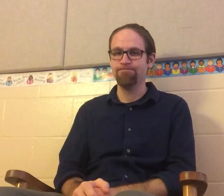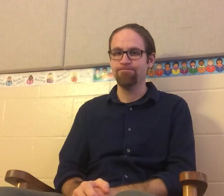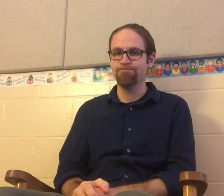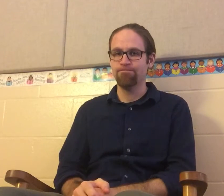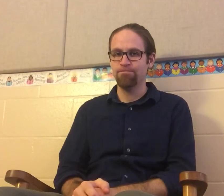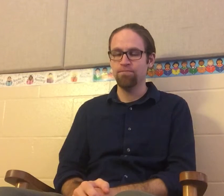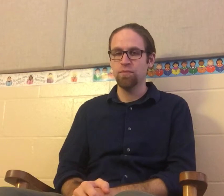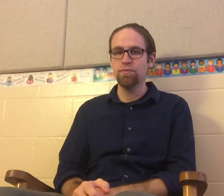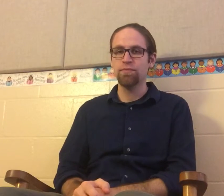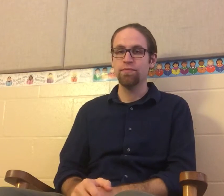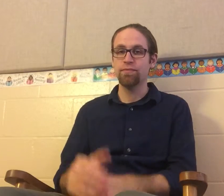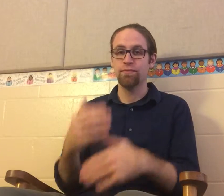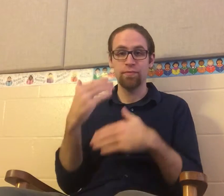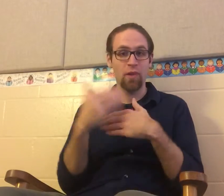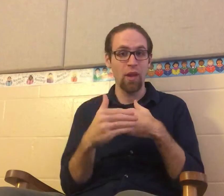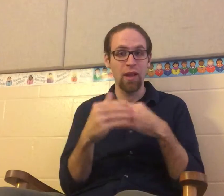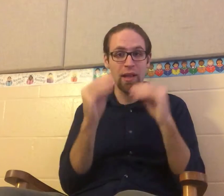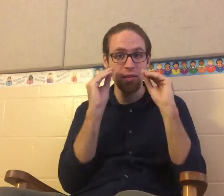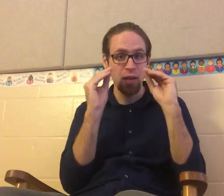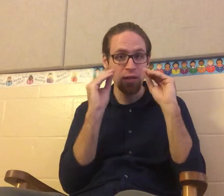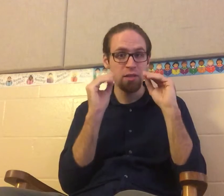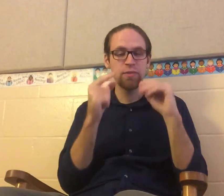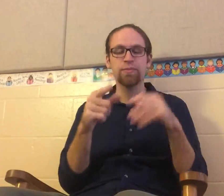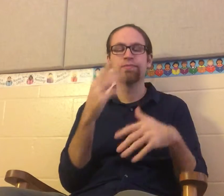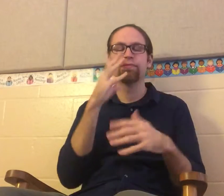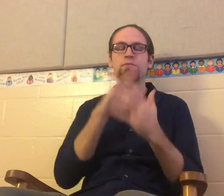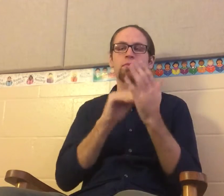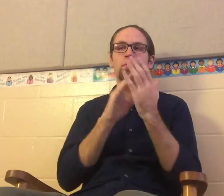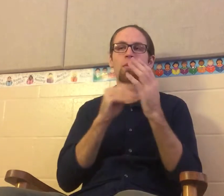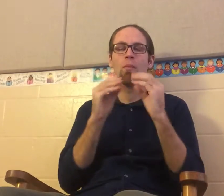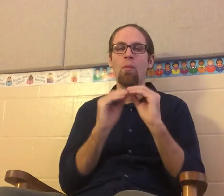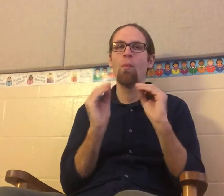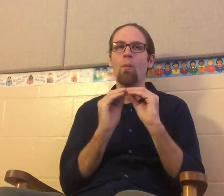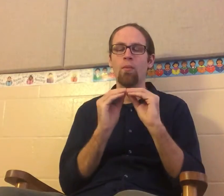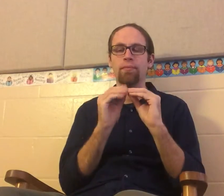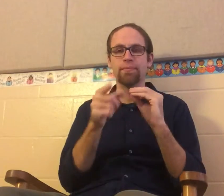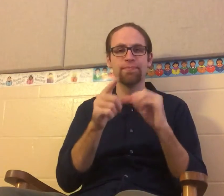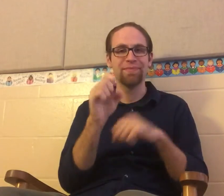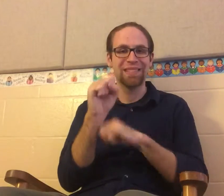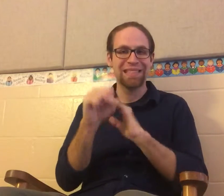The next lesson, you will learn more about the cycle involving the 4 seasons and how each season brings with it